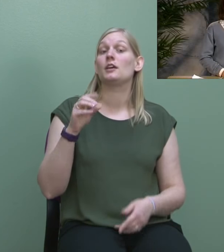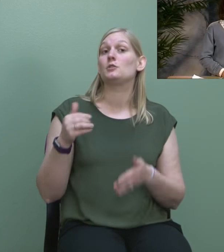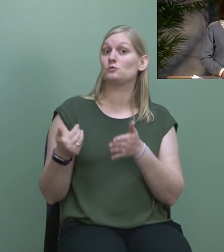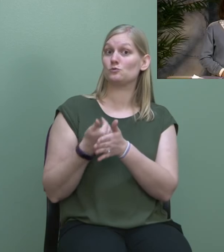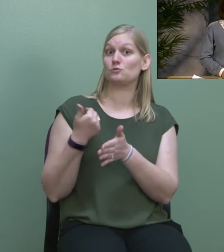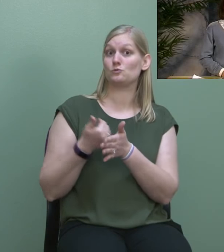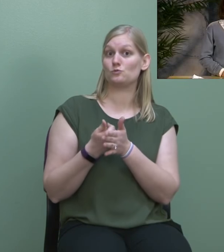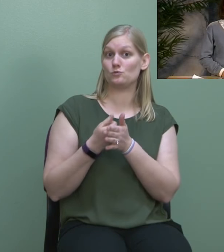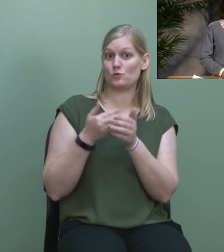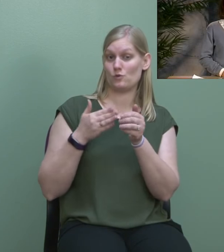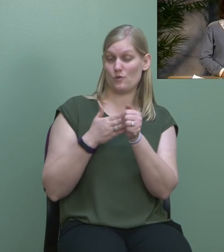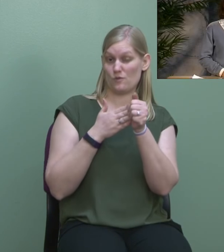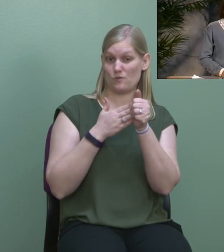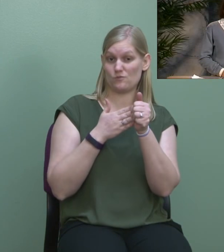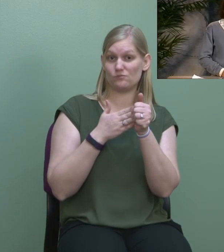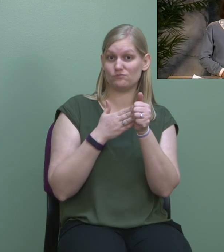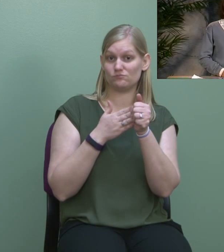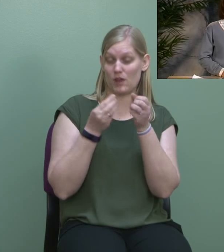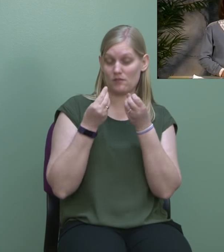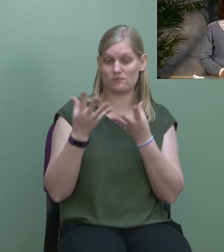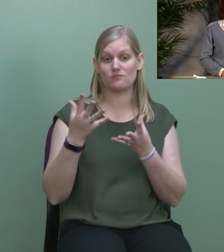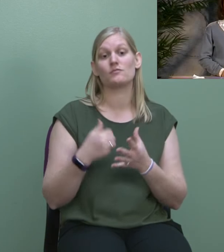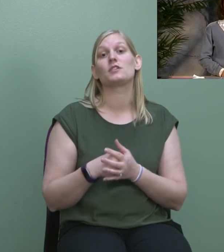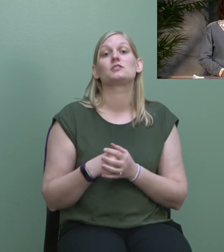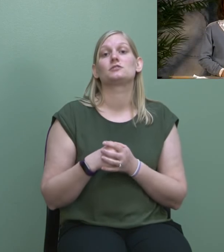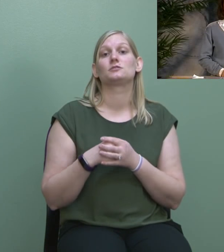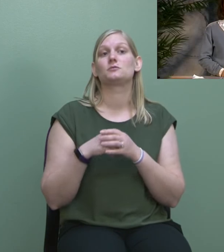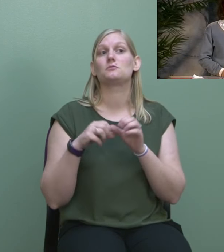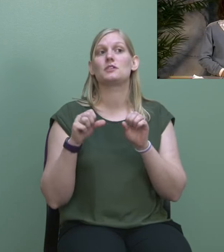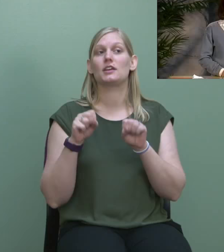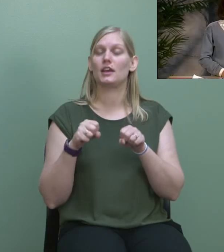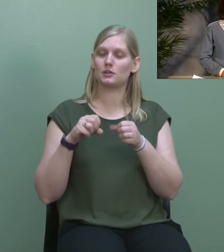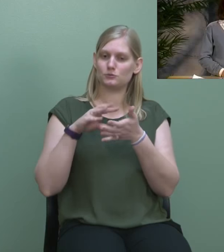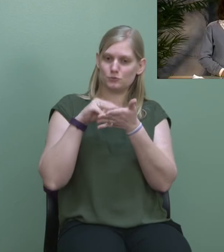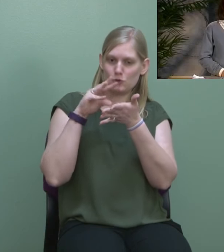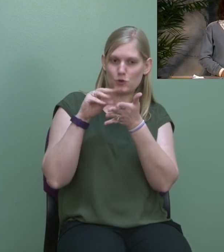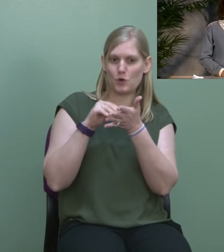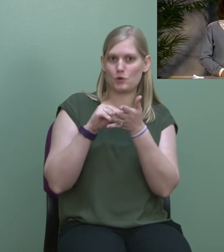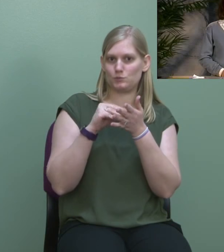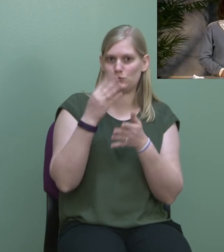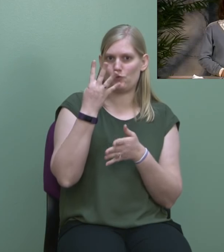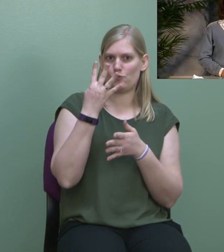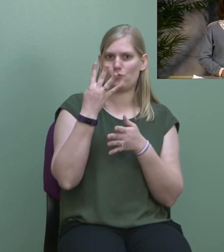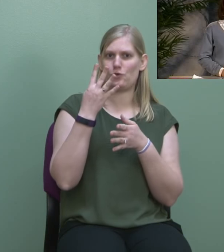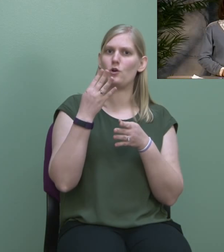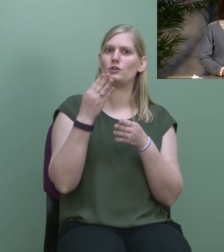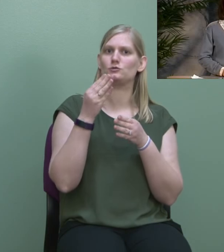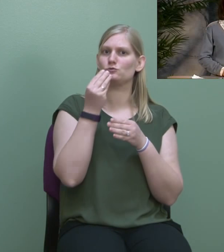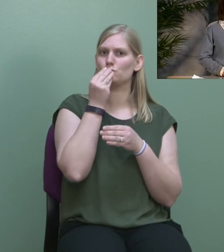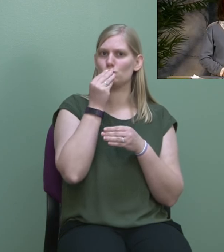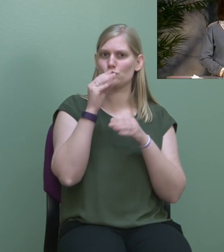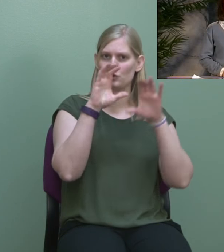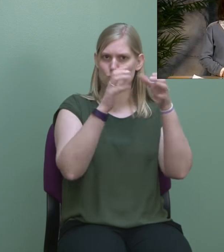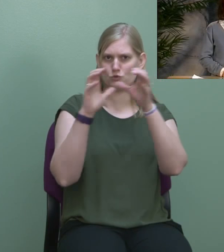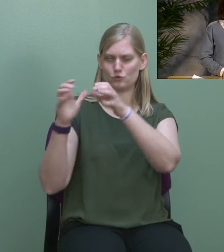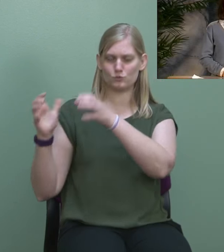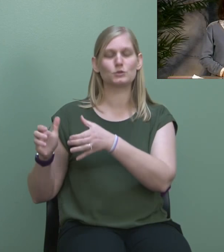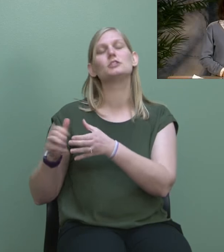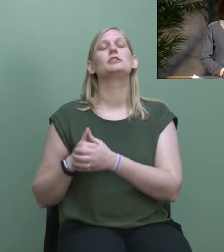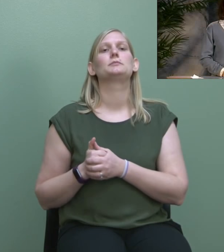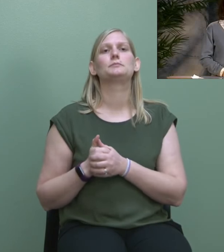incorporates the things that we learned earlier in our lives about the 4 food groups, but gets a little bit more specific